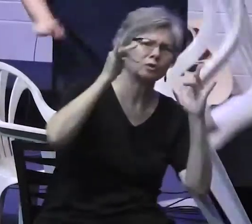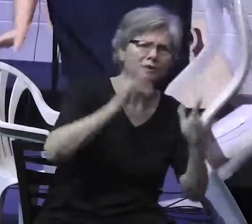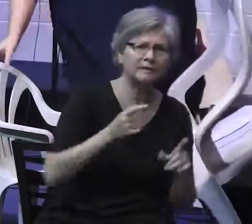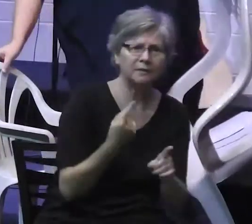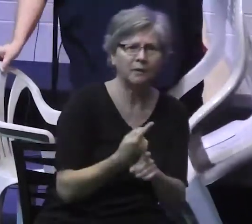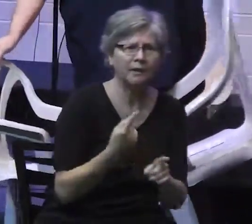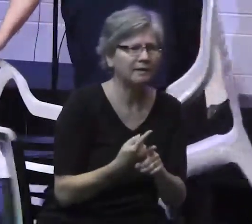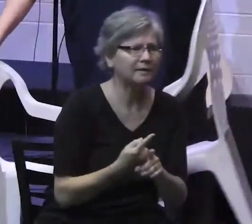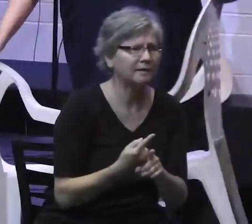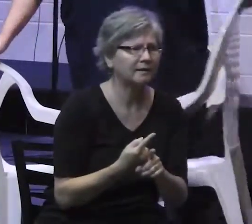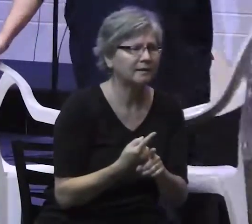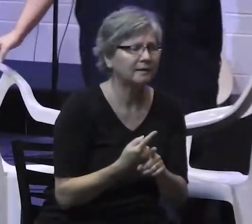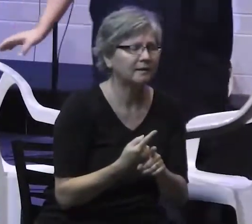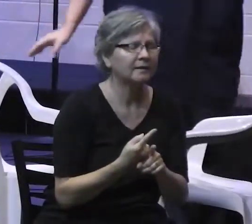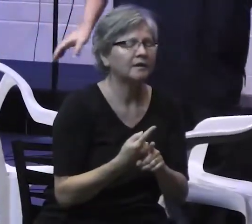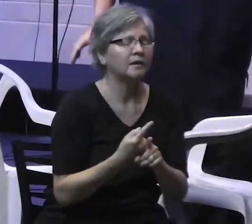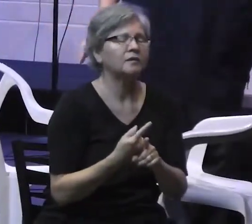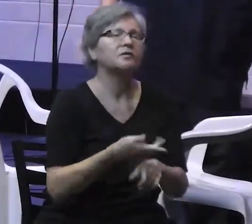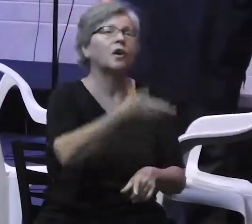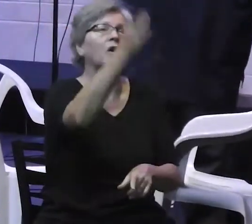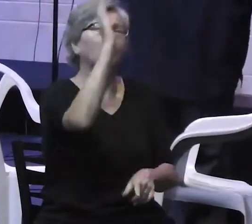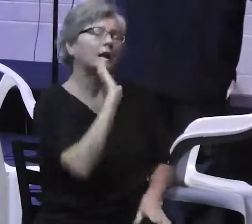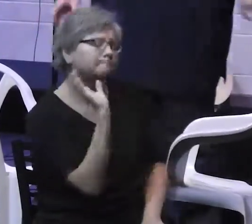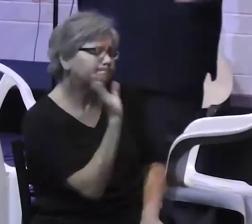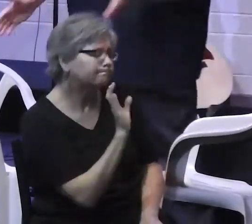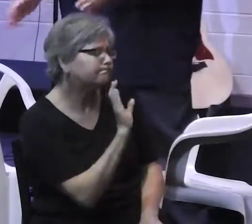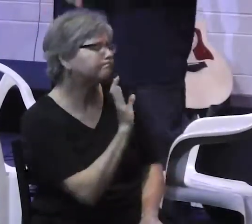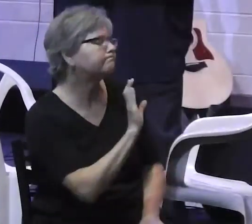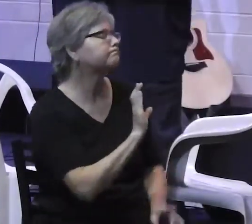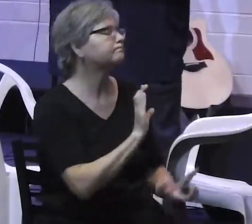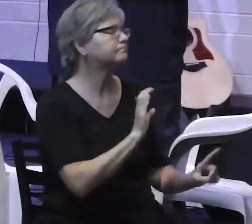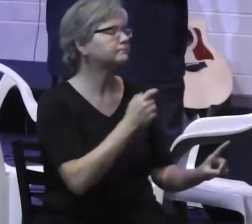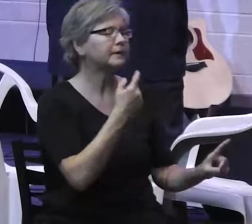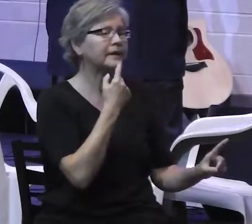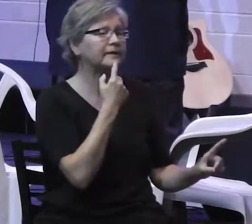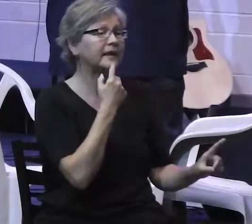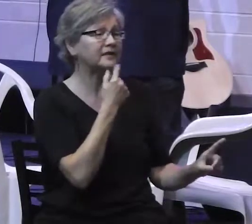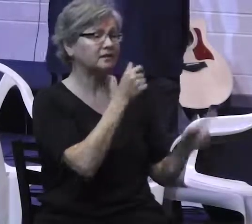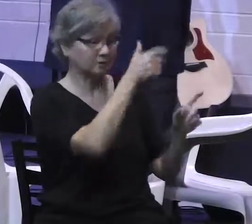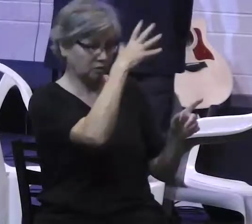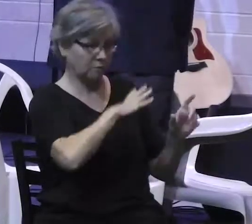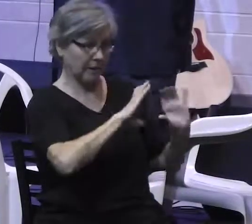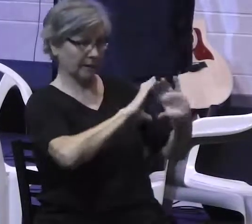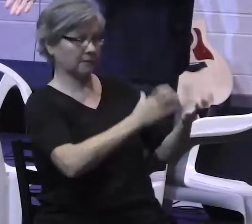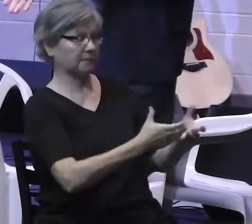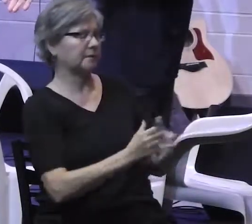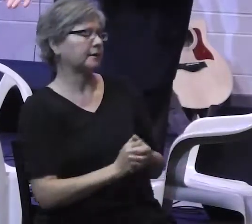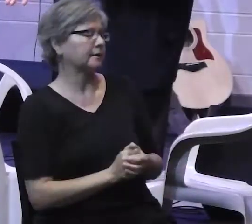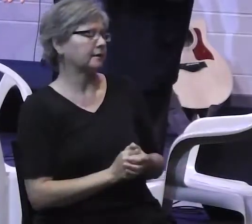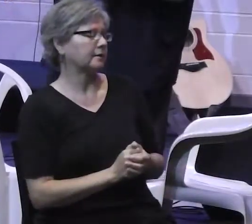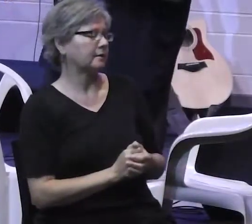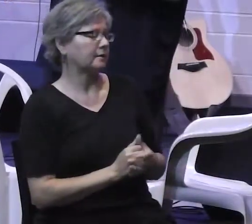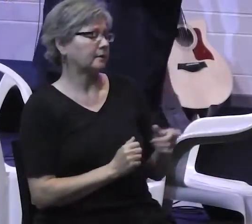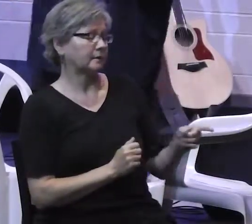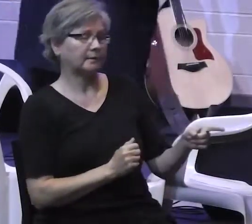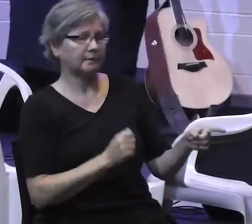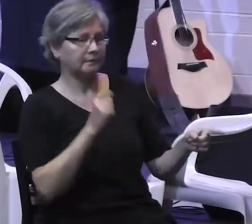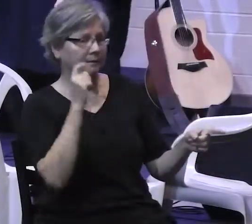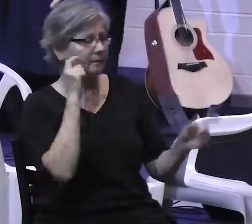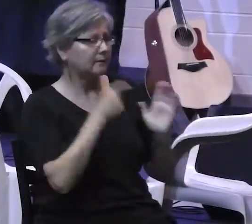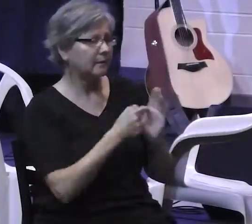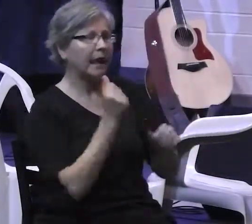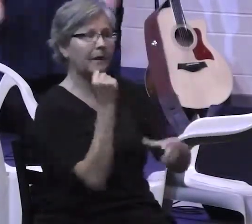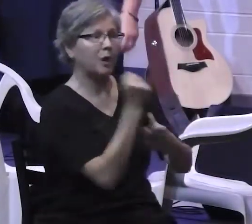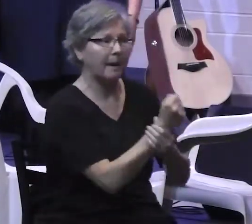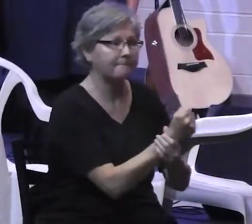so he comes after them later and he says to them, to mankind, and there's Abraham. Later in the